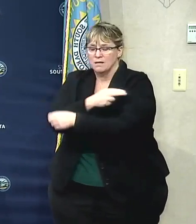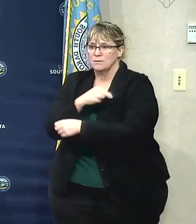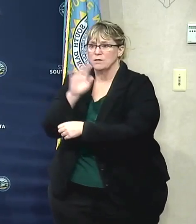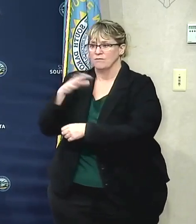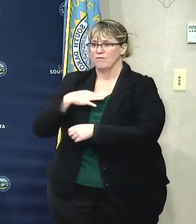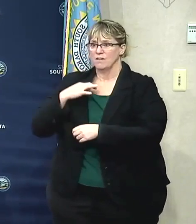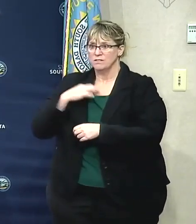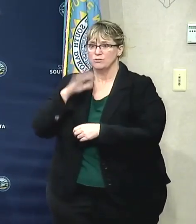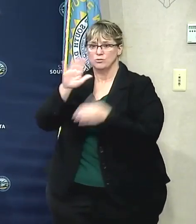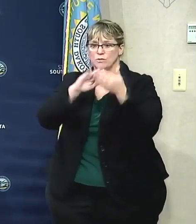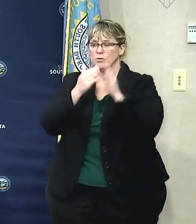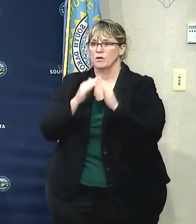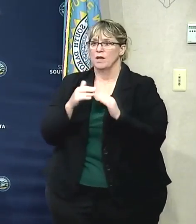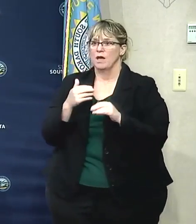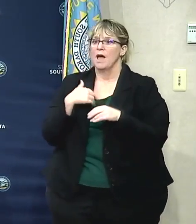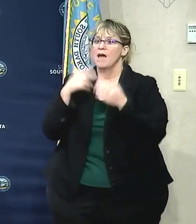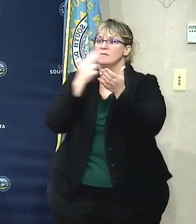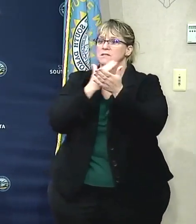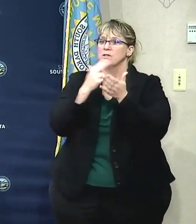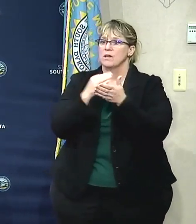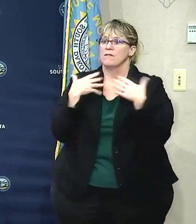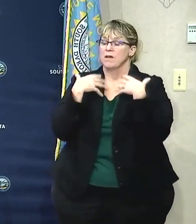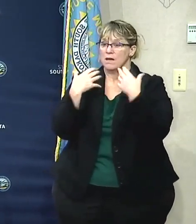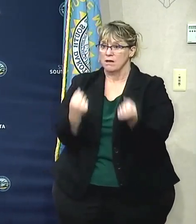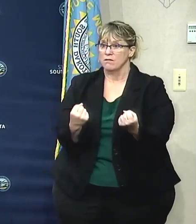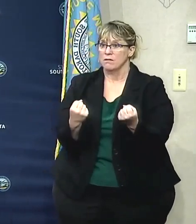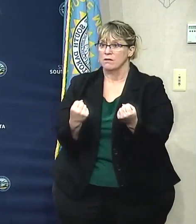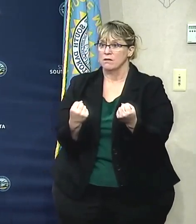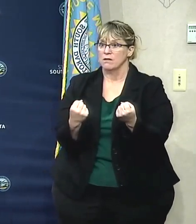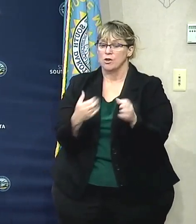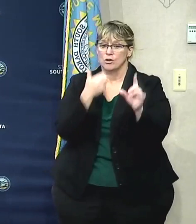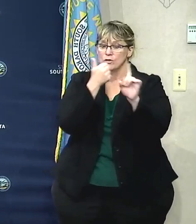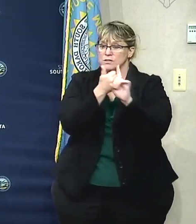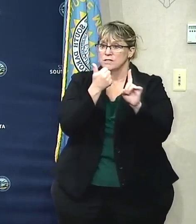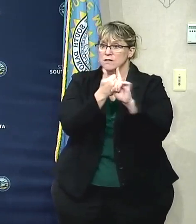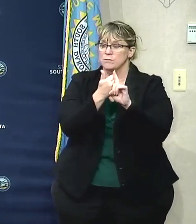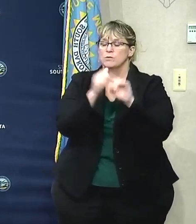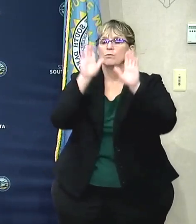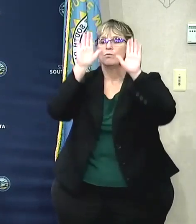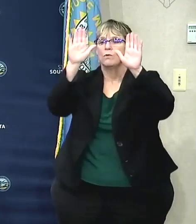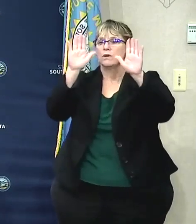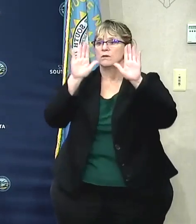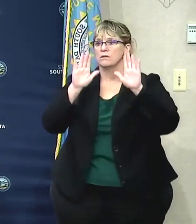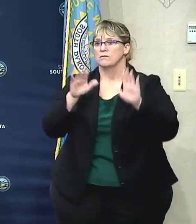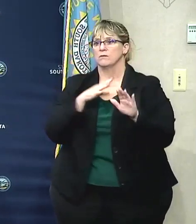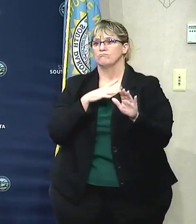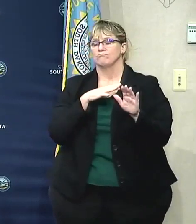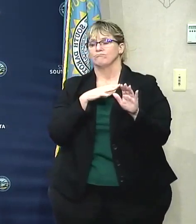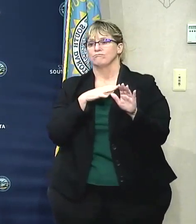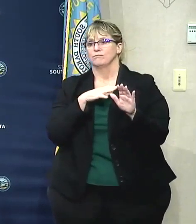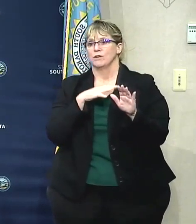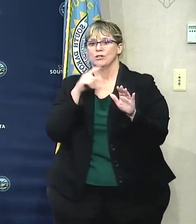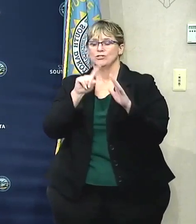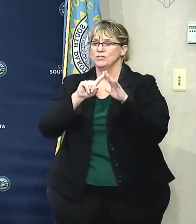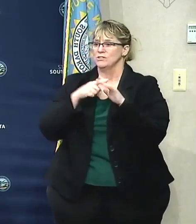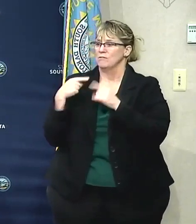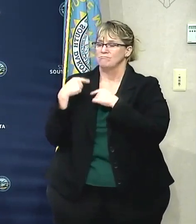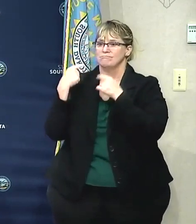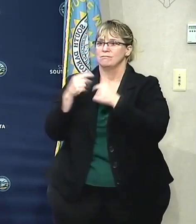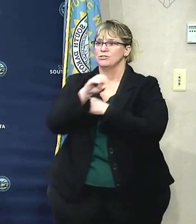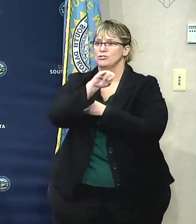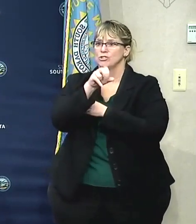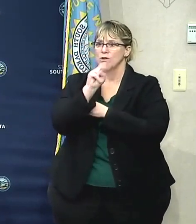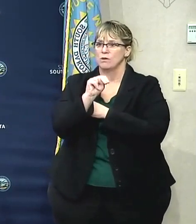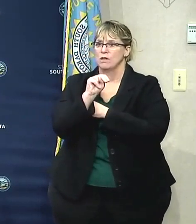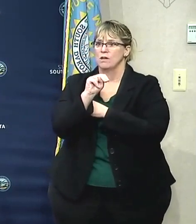communities. I have a Secretary of Health who, by all accounts, has been tremendous. She has been at this since January.